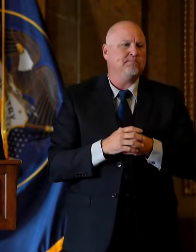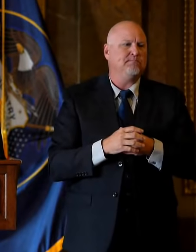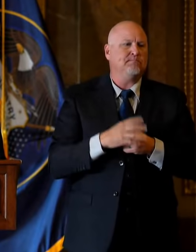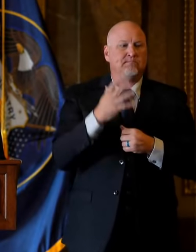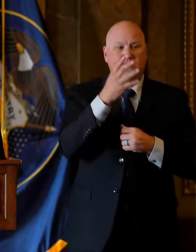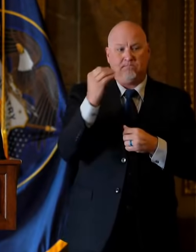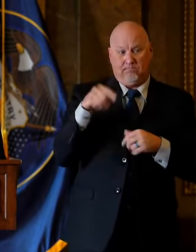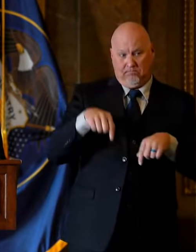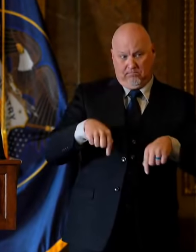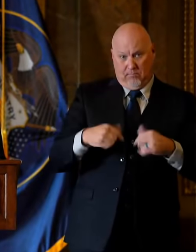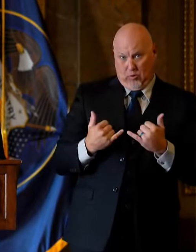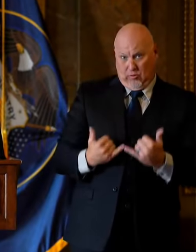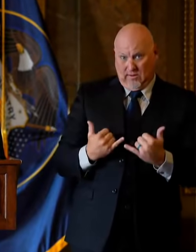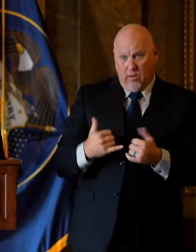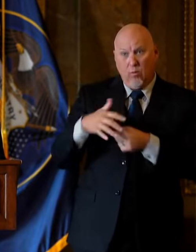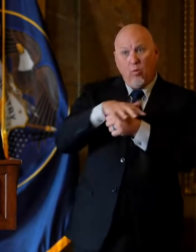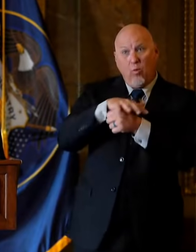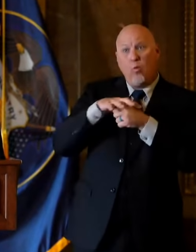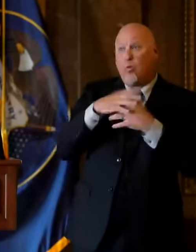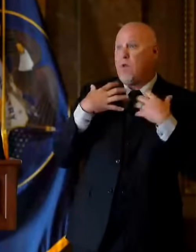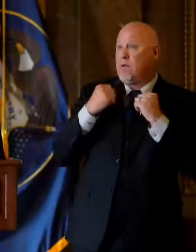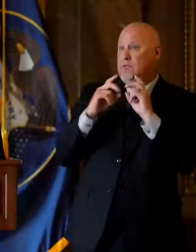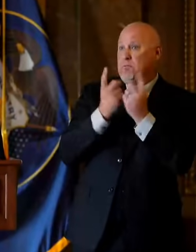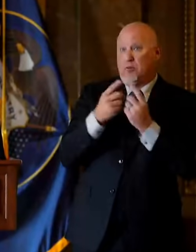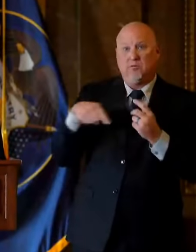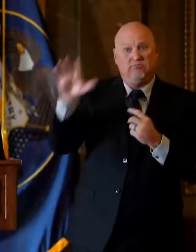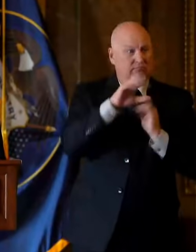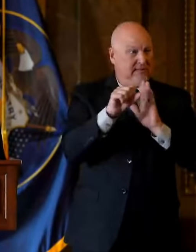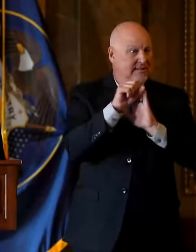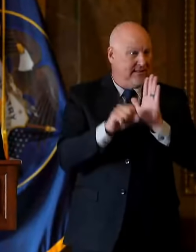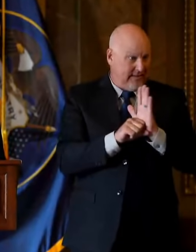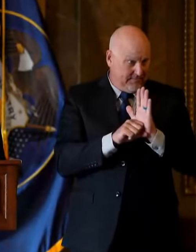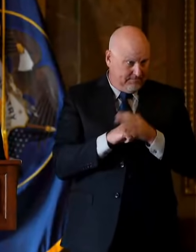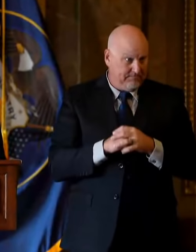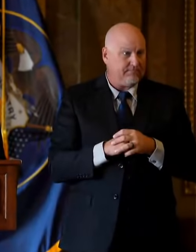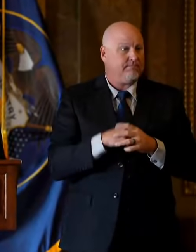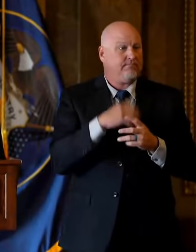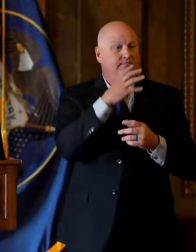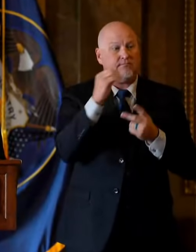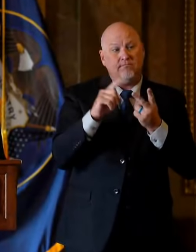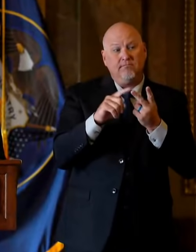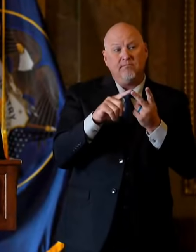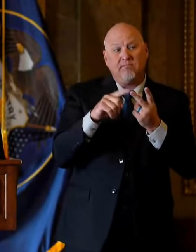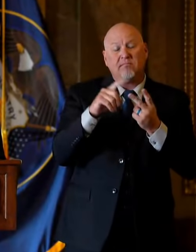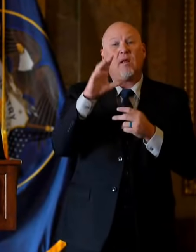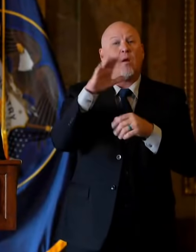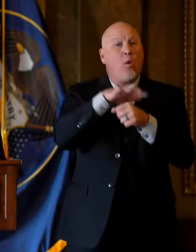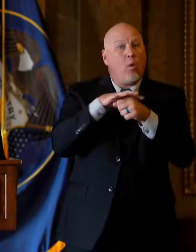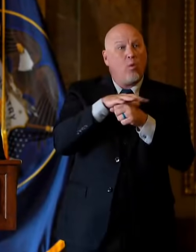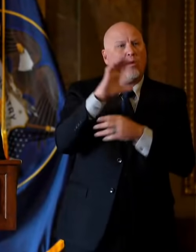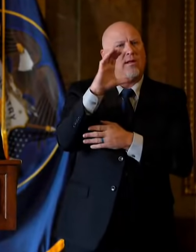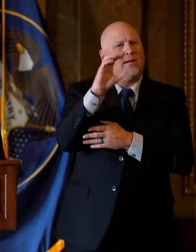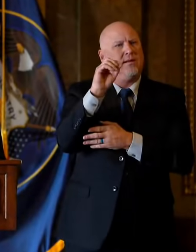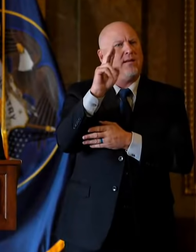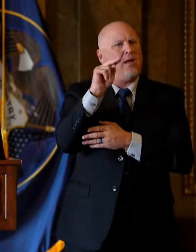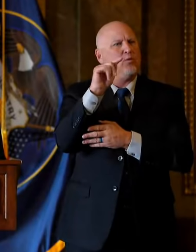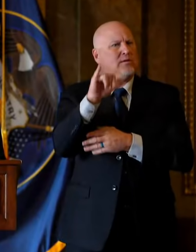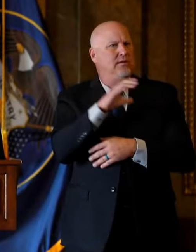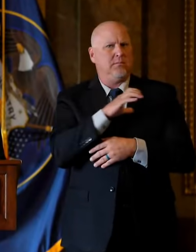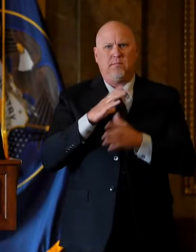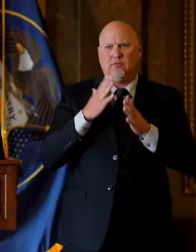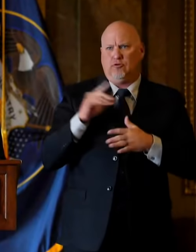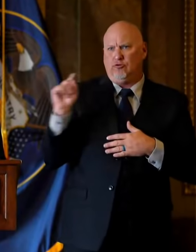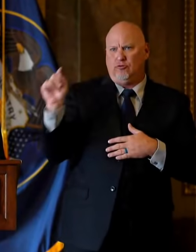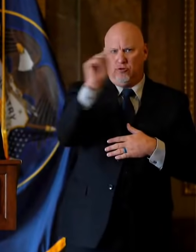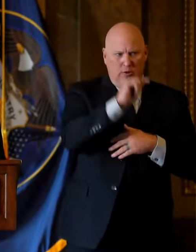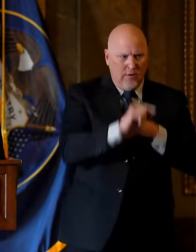in coordination with their county councils and county commissioners, also have the ability to implement public health orders. And